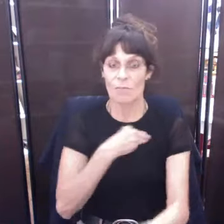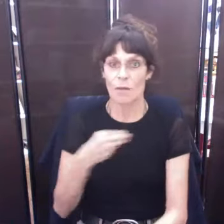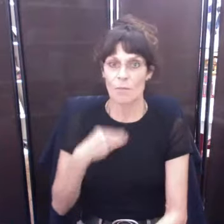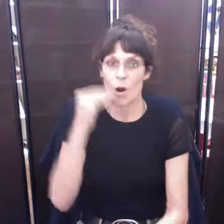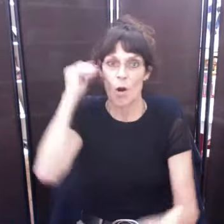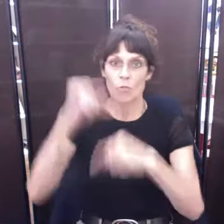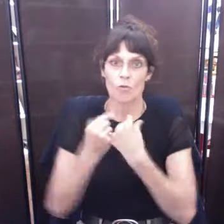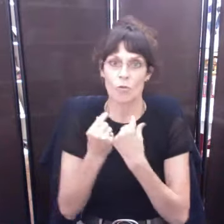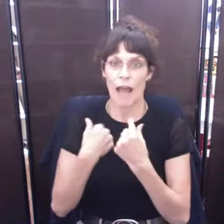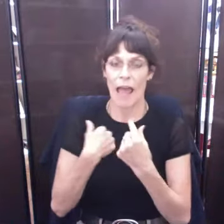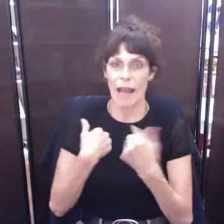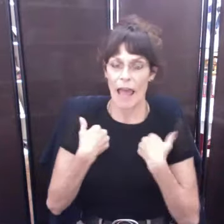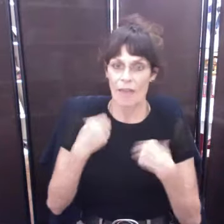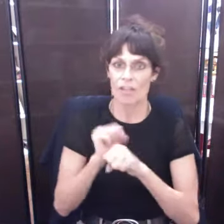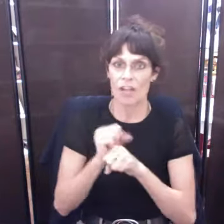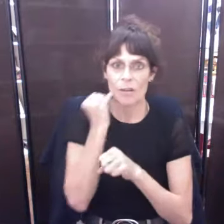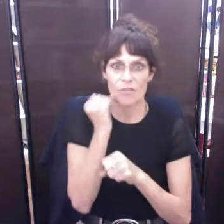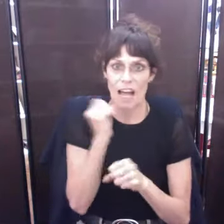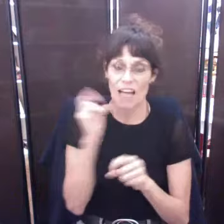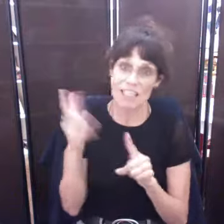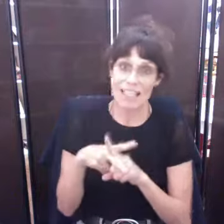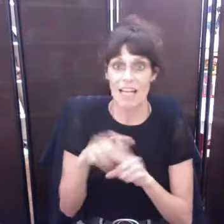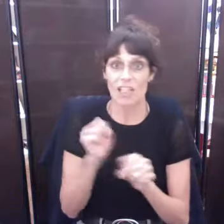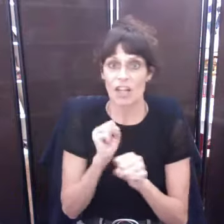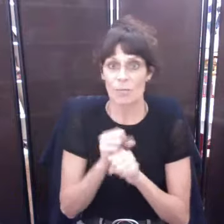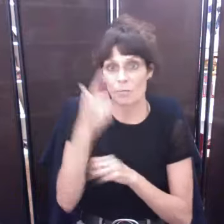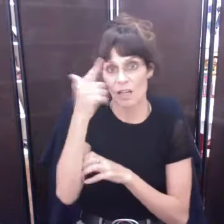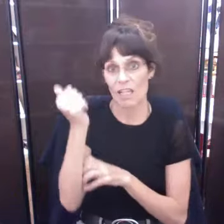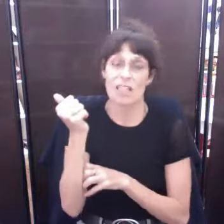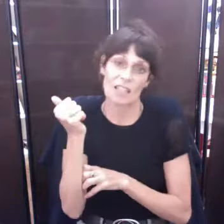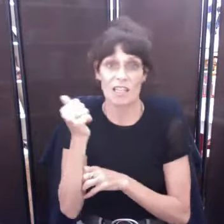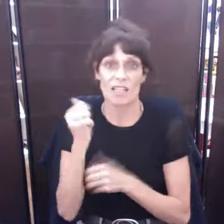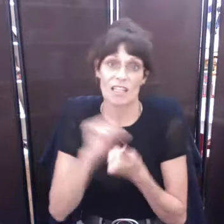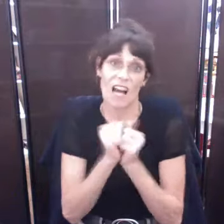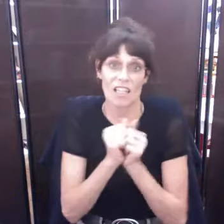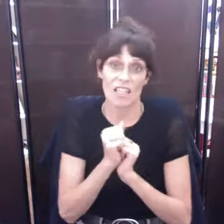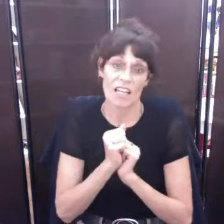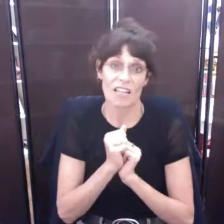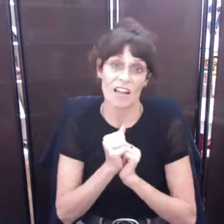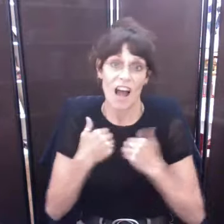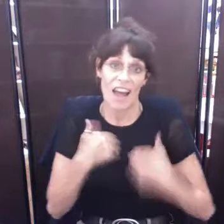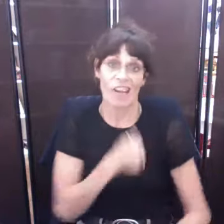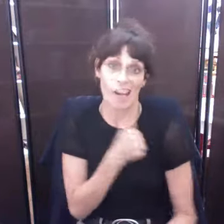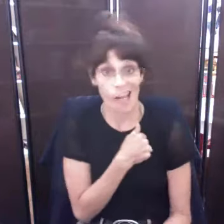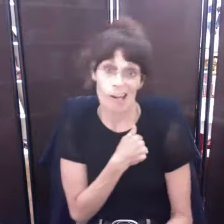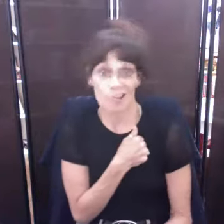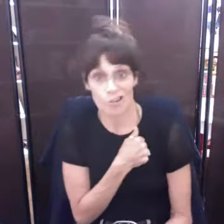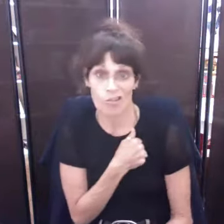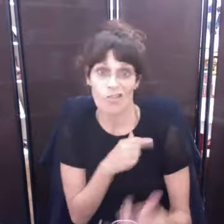And if they didn't assign me a job because it's a cool contest and I'm not very cool because I get an attitude, then I just have to do stuff whether